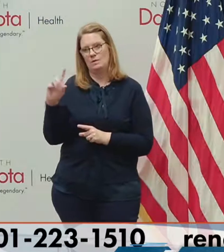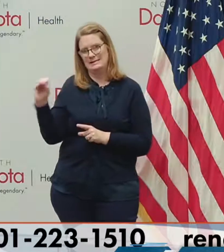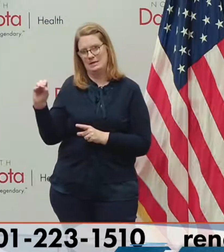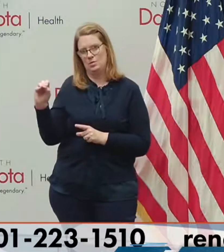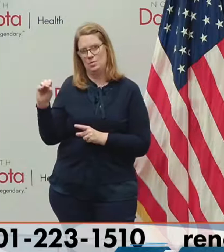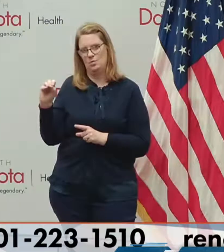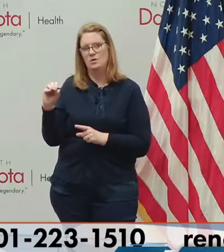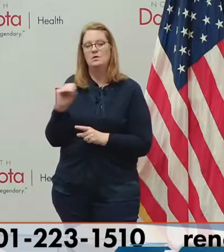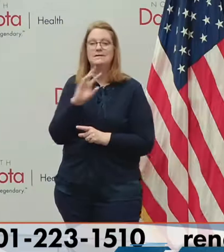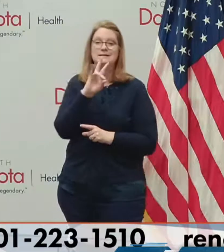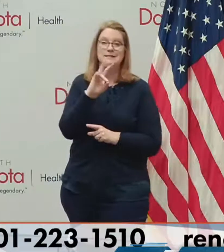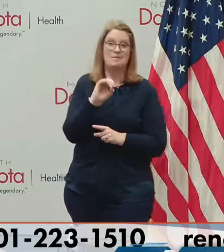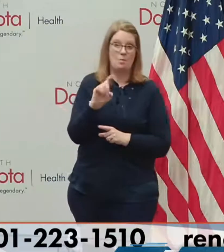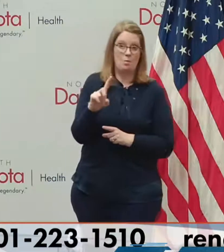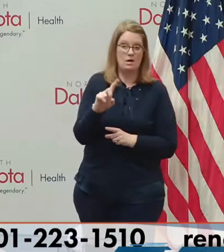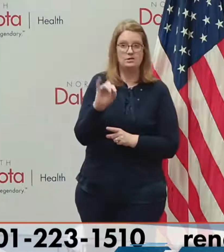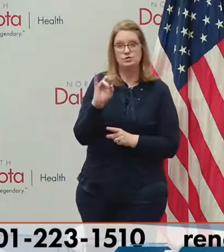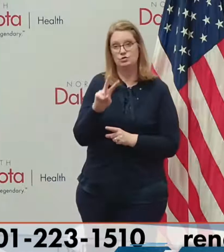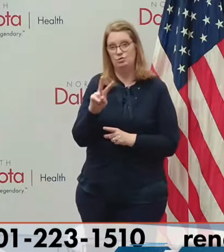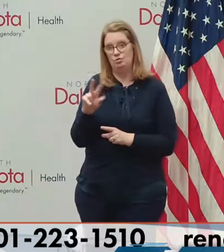701-223-1510. That's